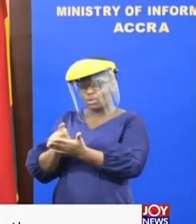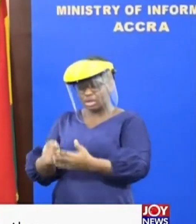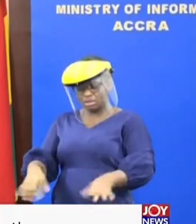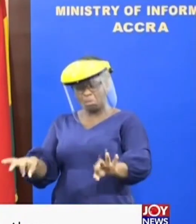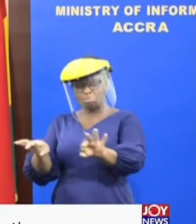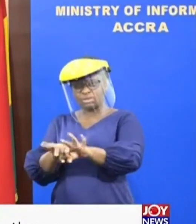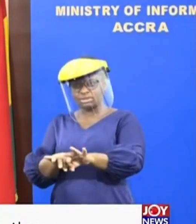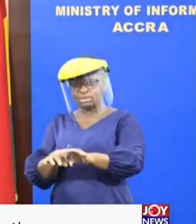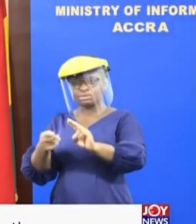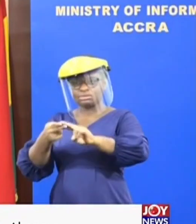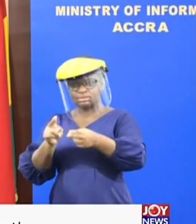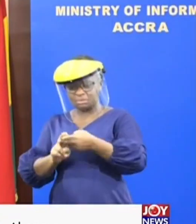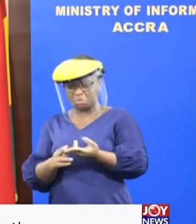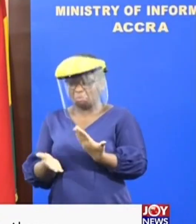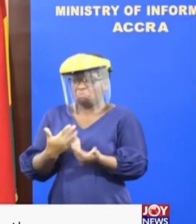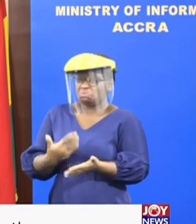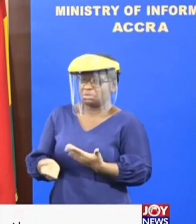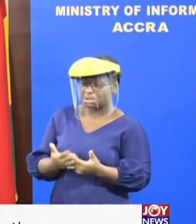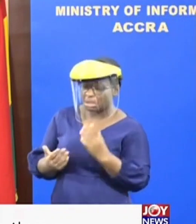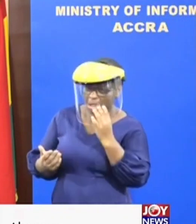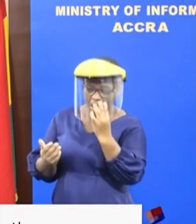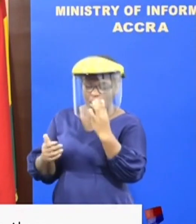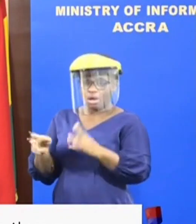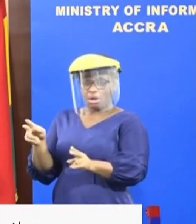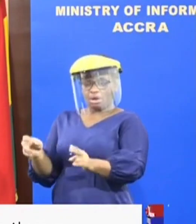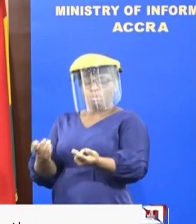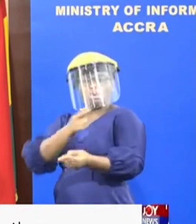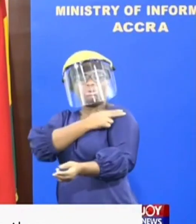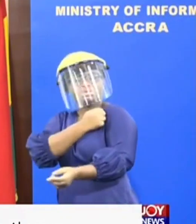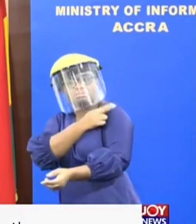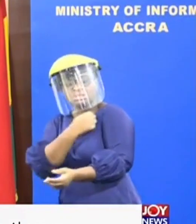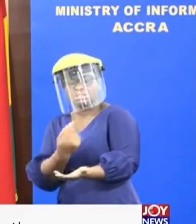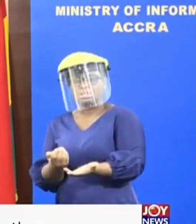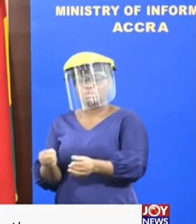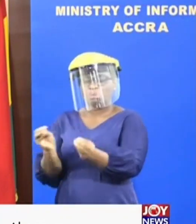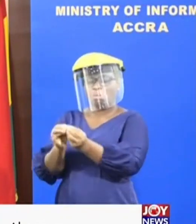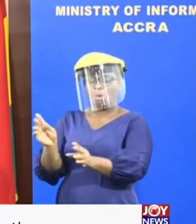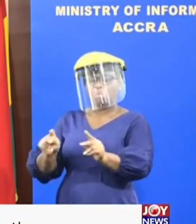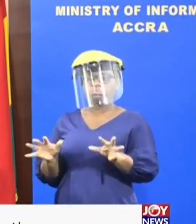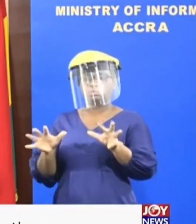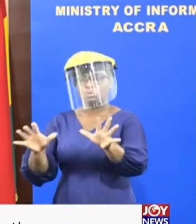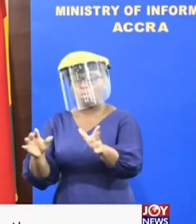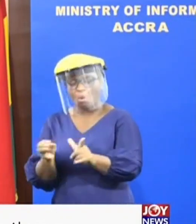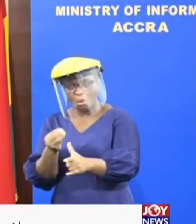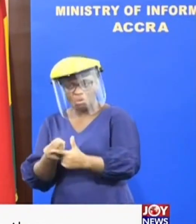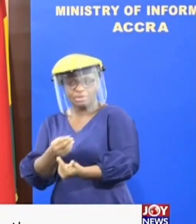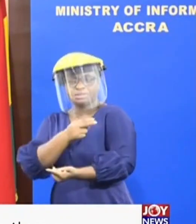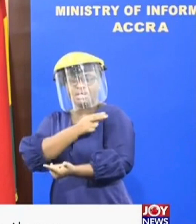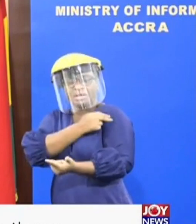us whether our system is choked, whether it's a number that the health system can contain.